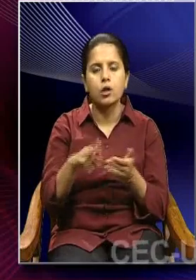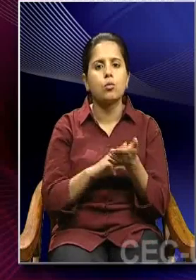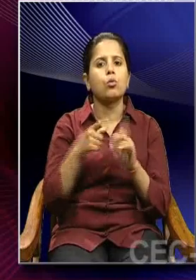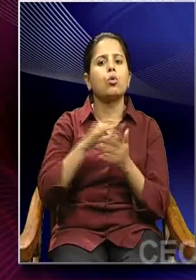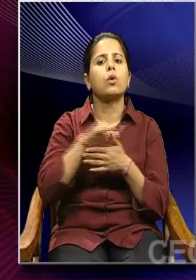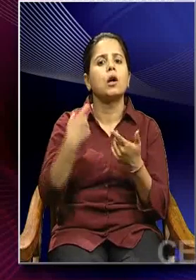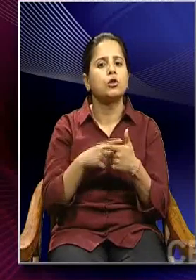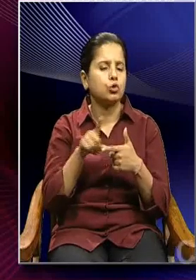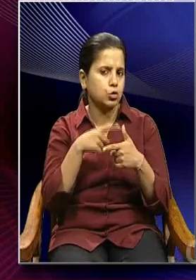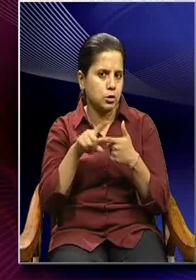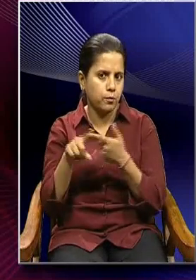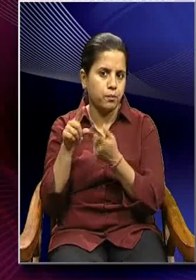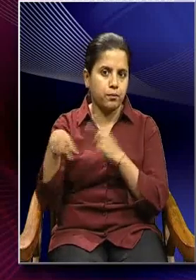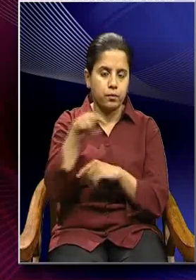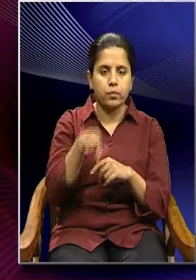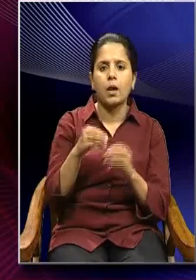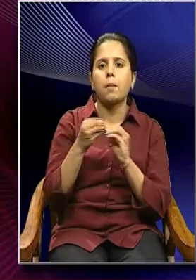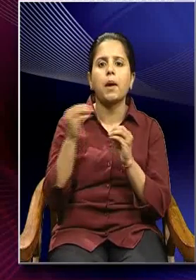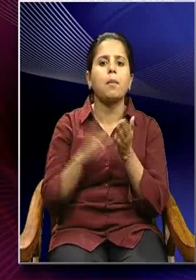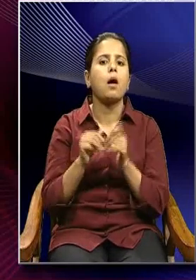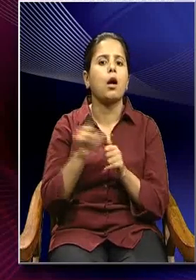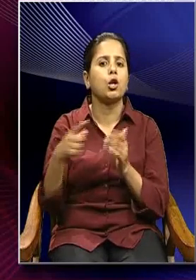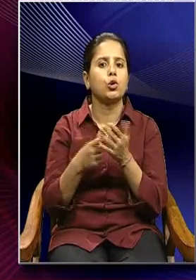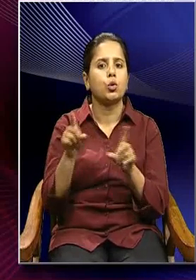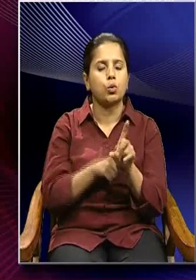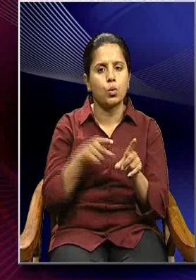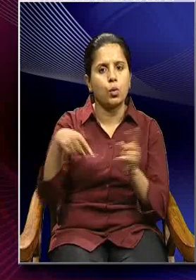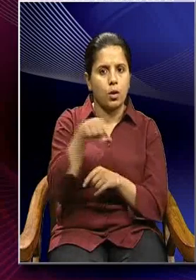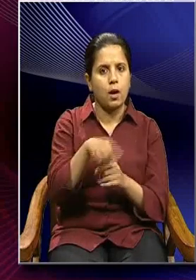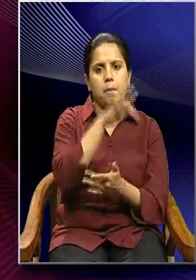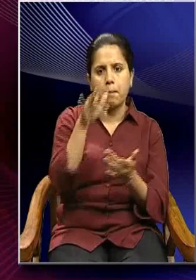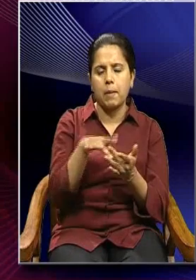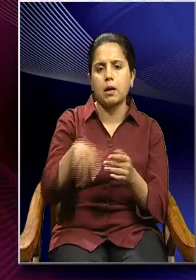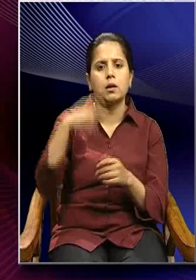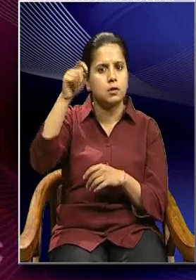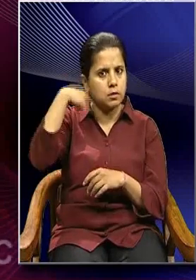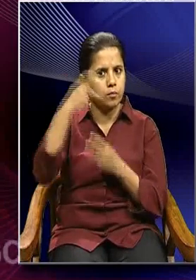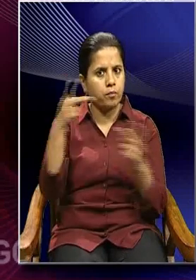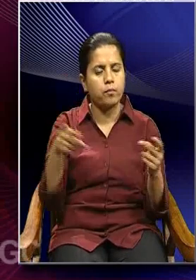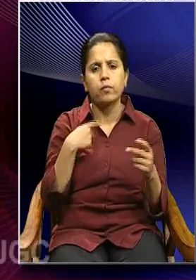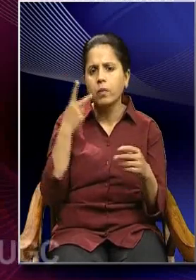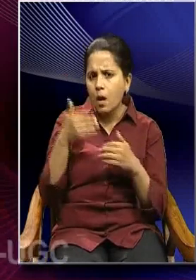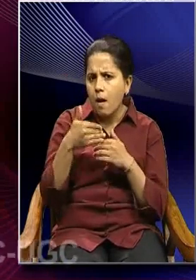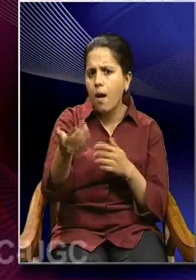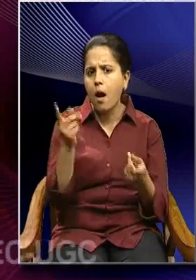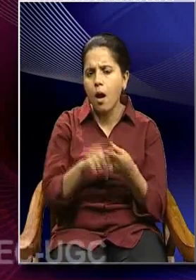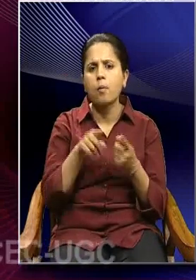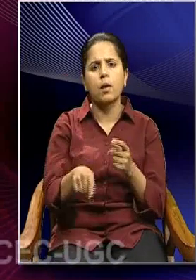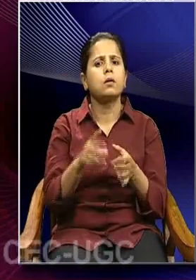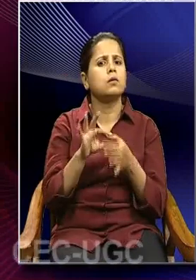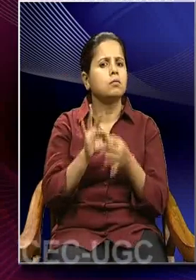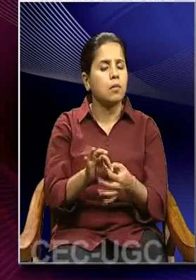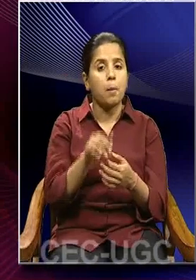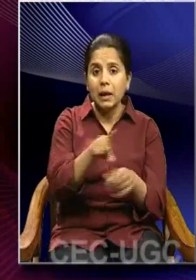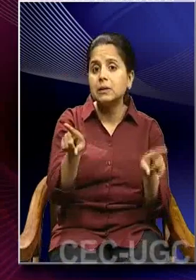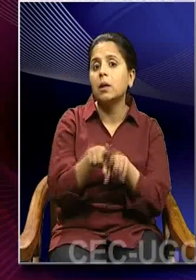Roy, and how he popularized the middle cinema, which was again within the confines of the mainstream cinema, but at the